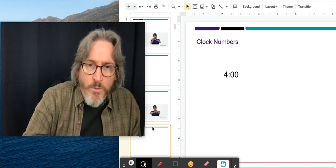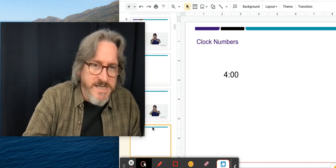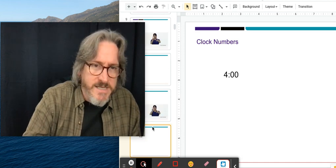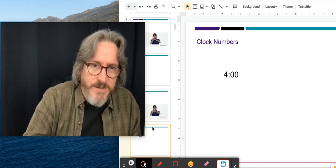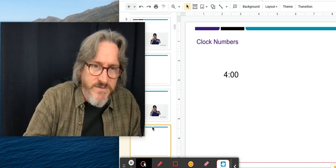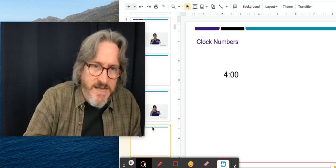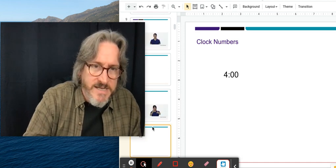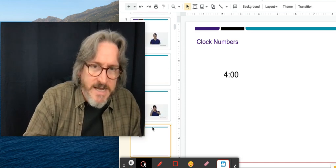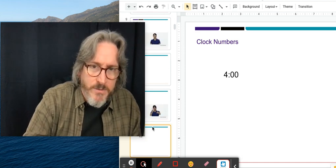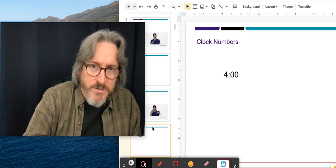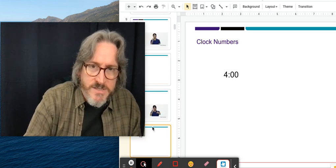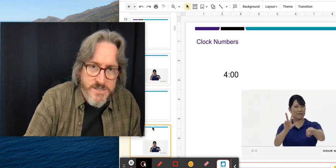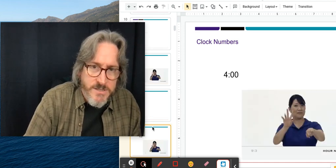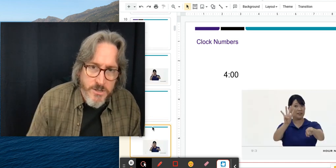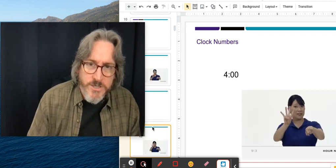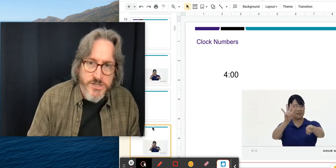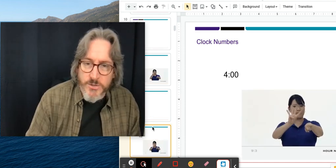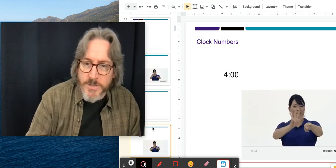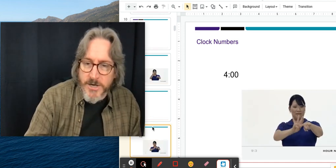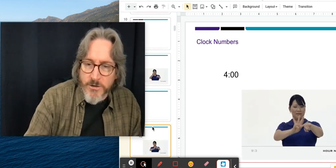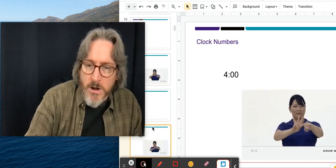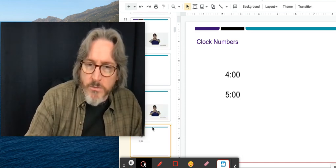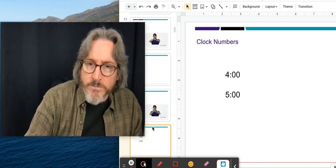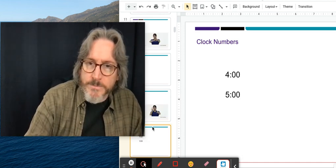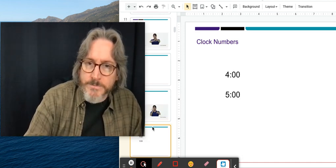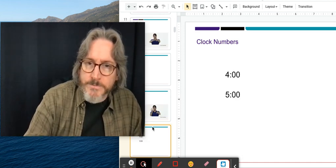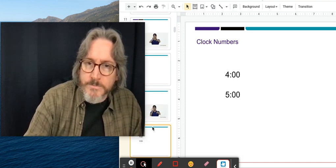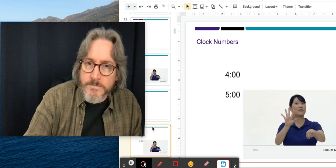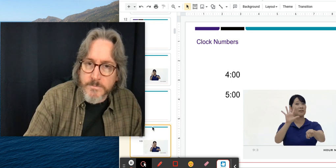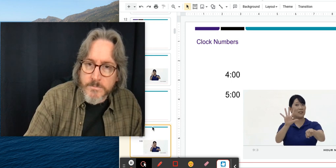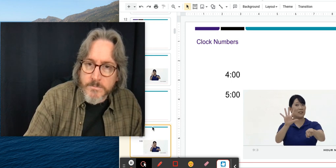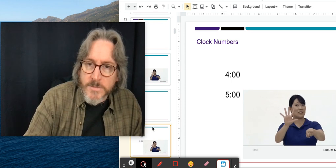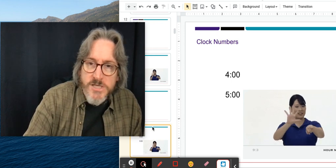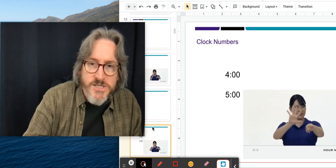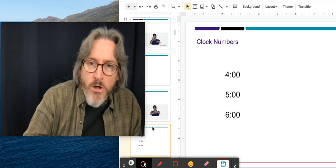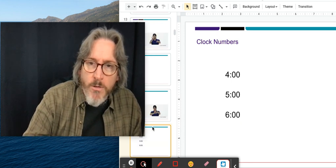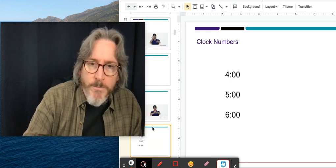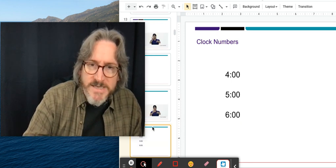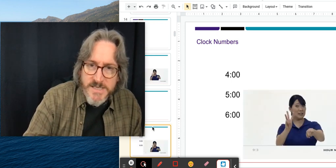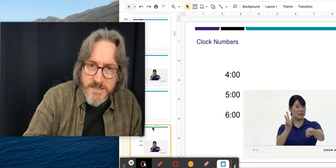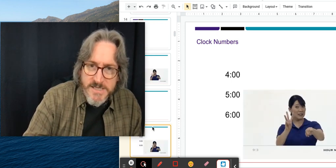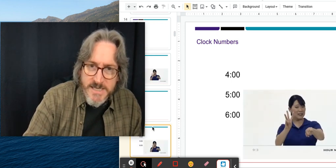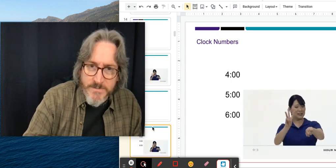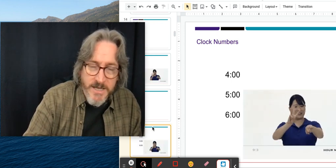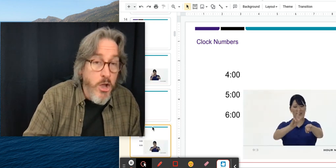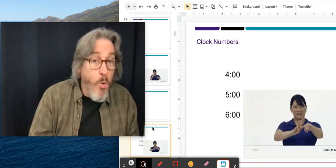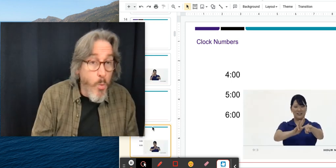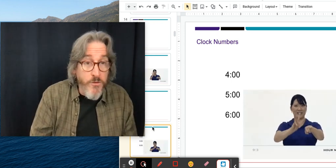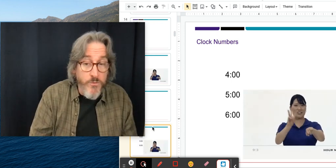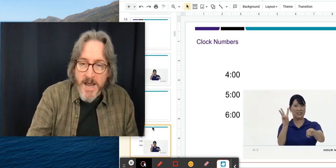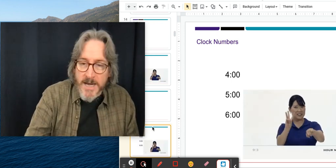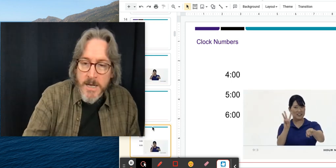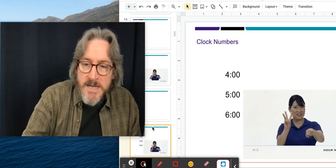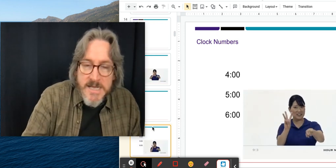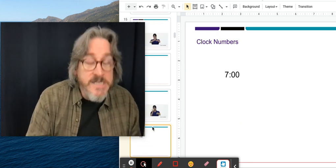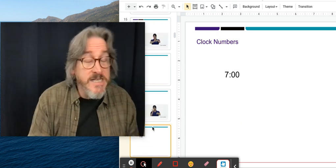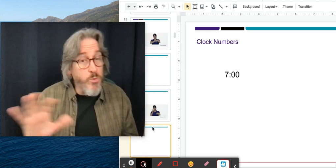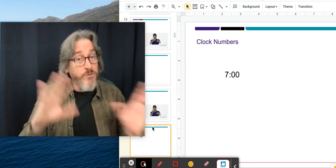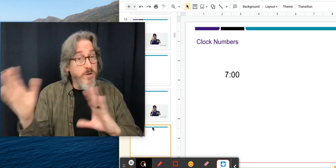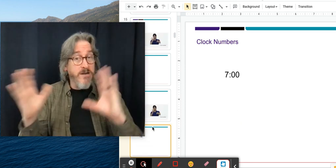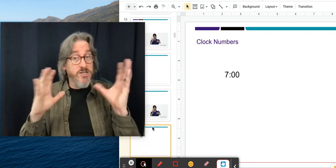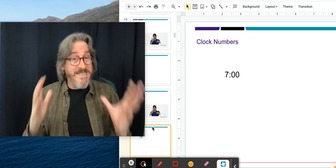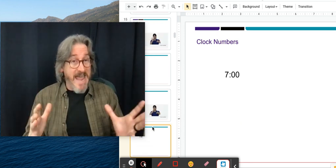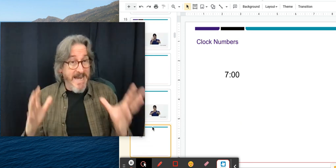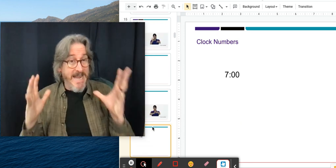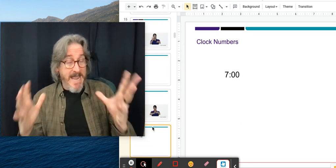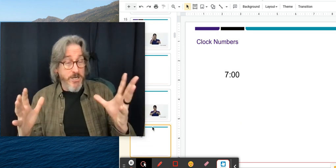And then once they stop giving examples, you can just do it on your own. Because they're all basically the same thing. 1 through 9. Since 1